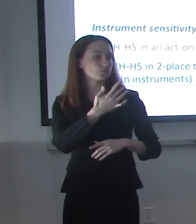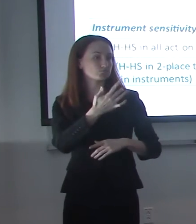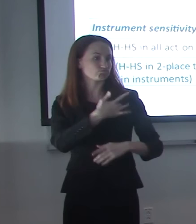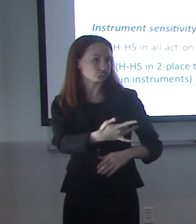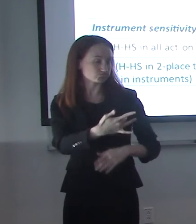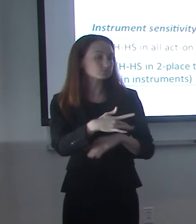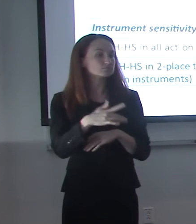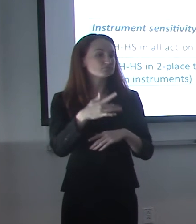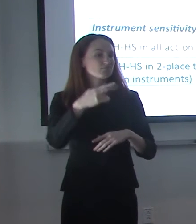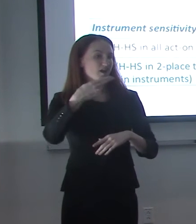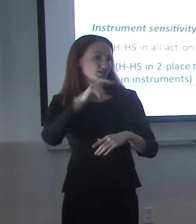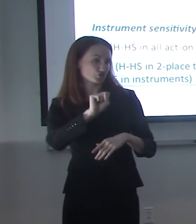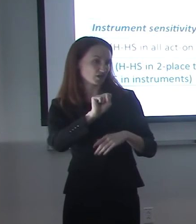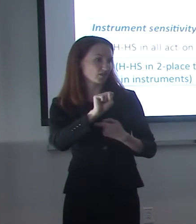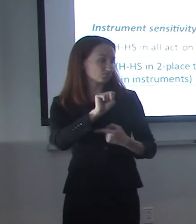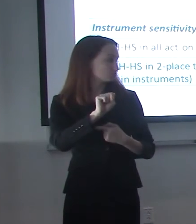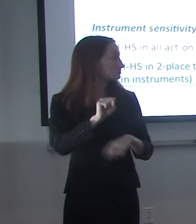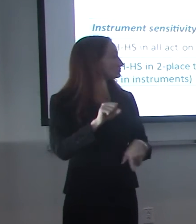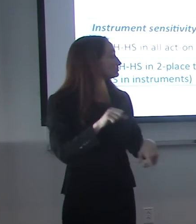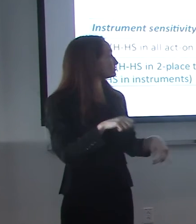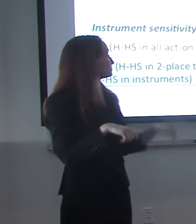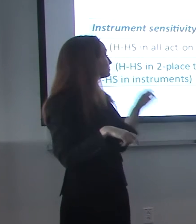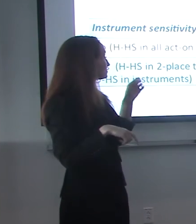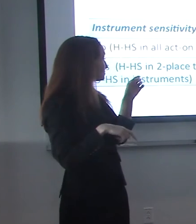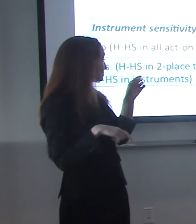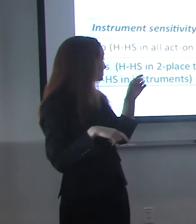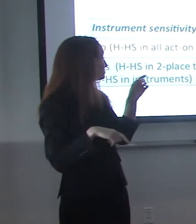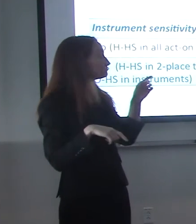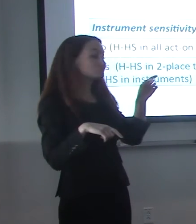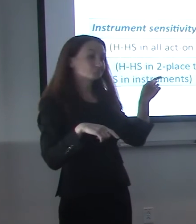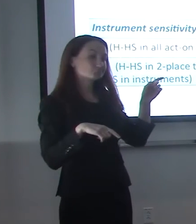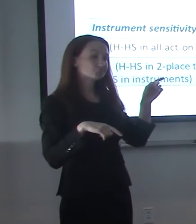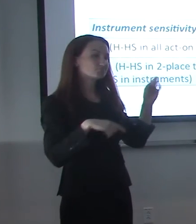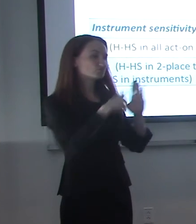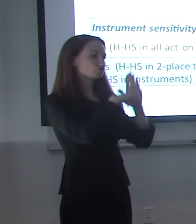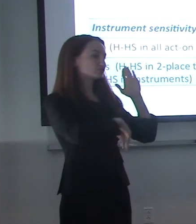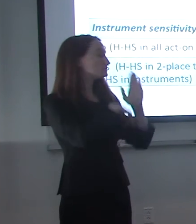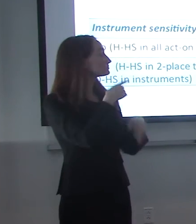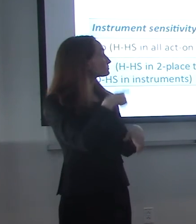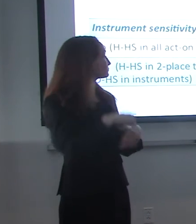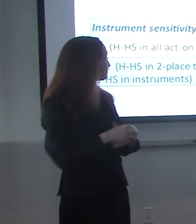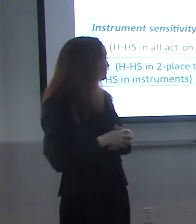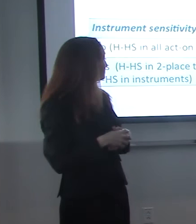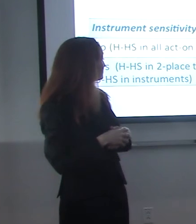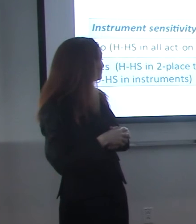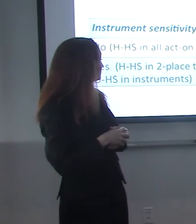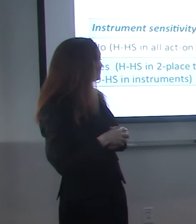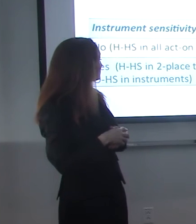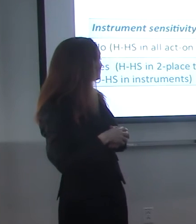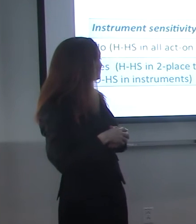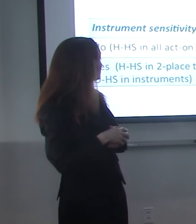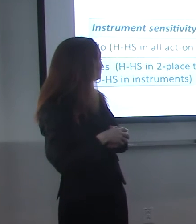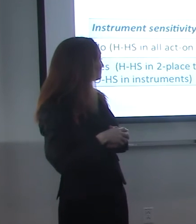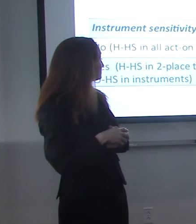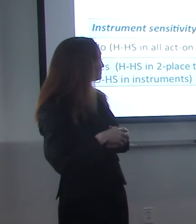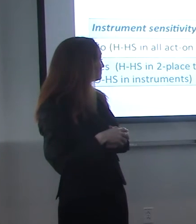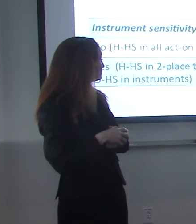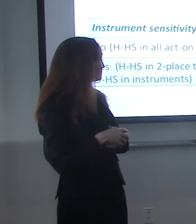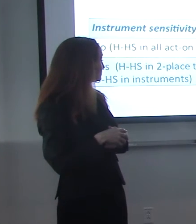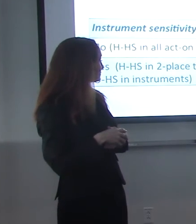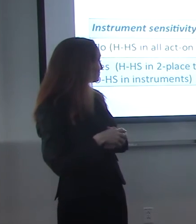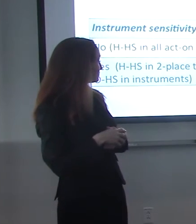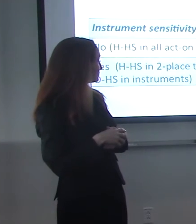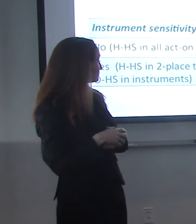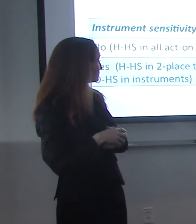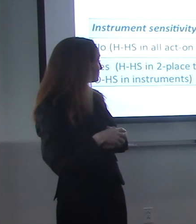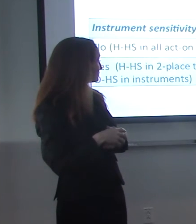And you could have either a handling handshake preference or an object handshake preference. And you